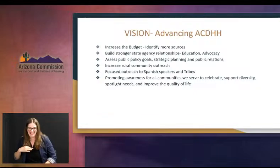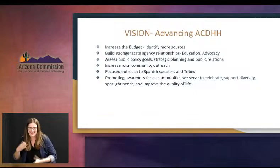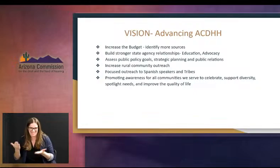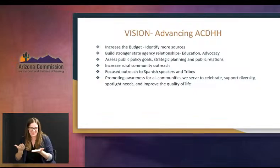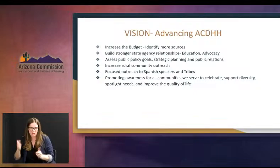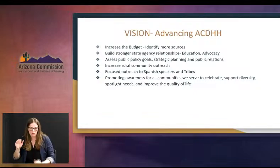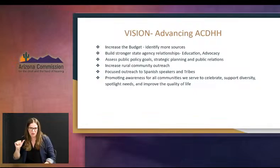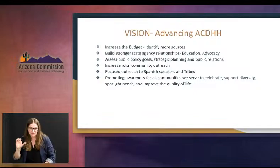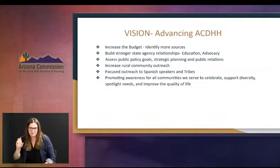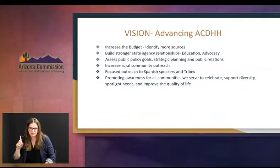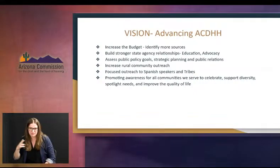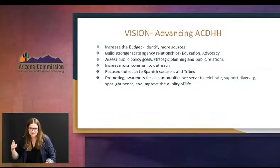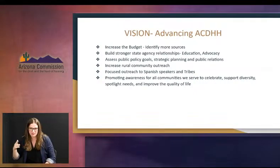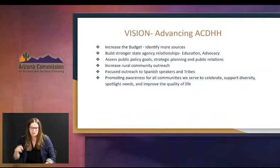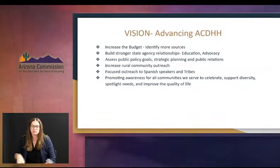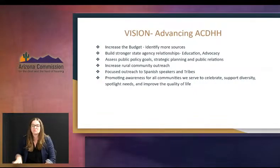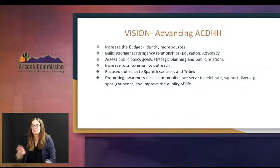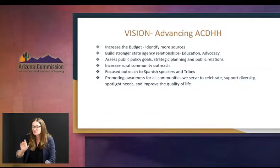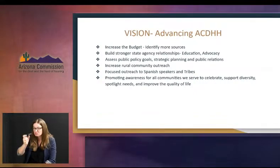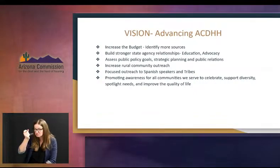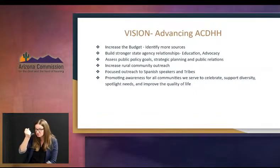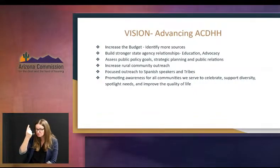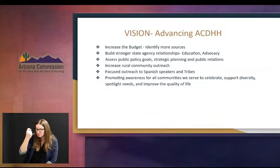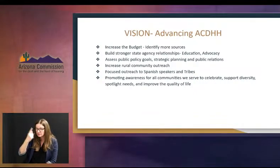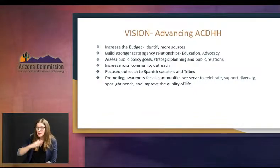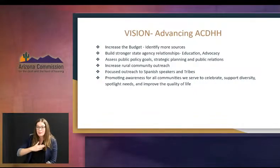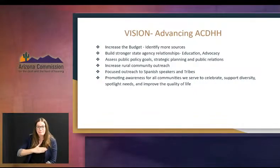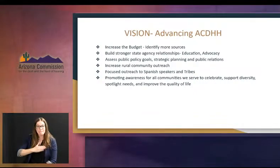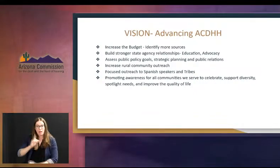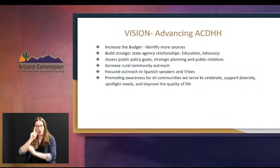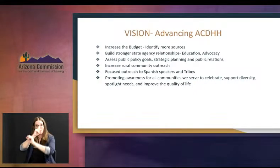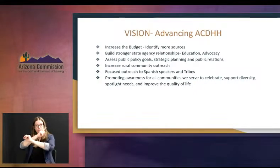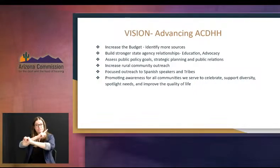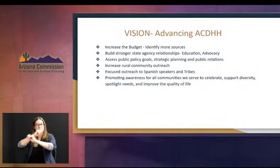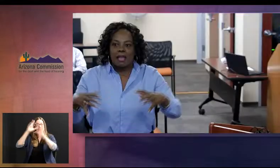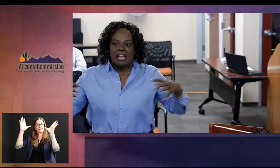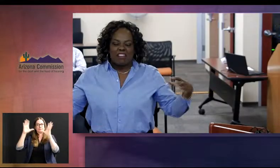Now, my vision for advancing